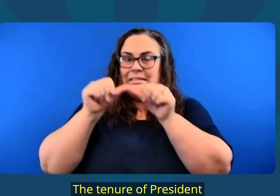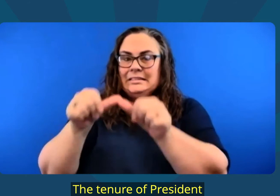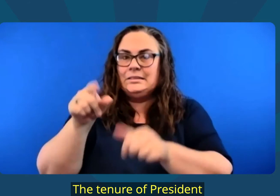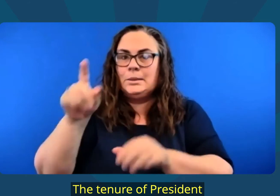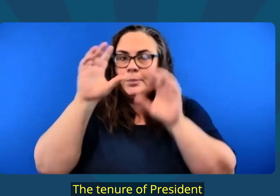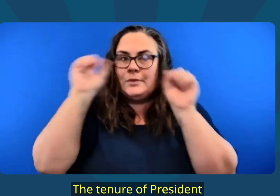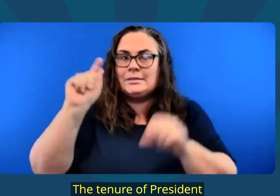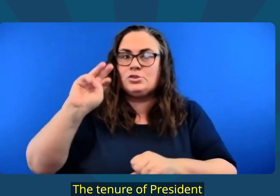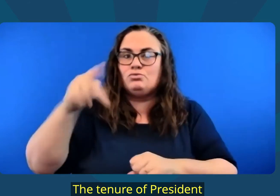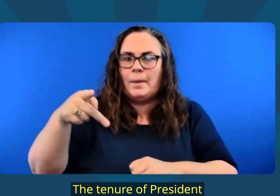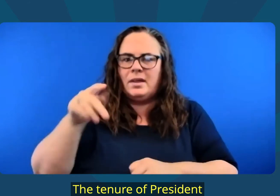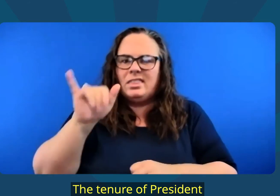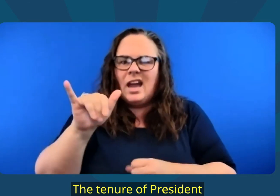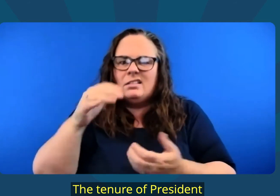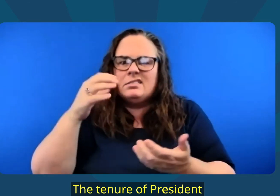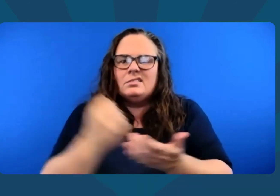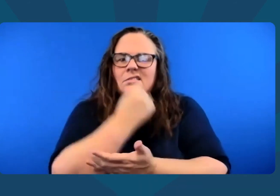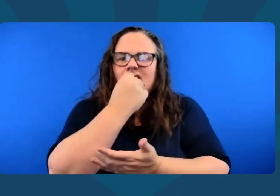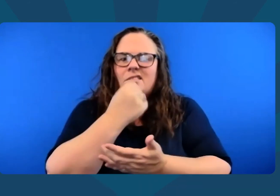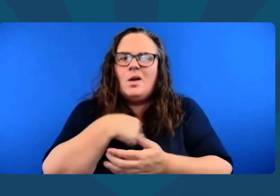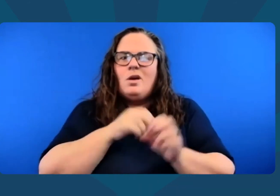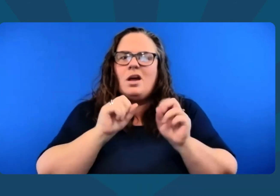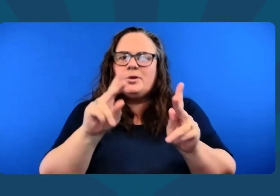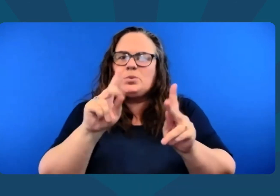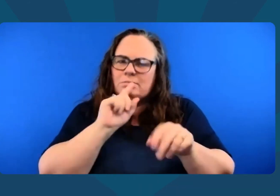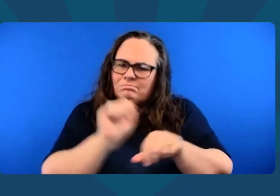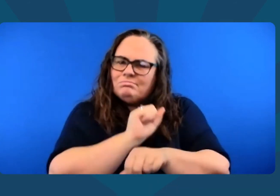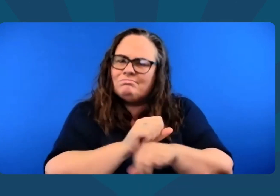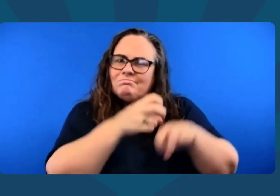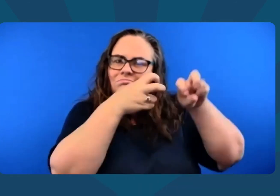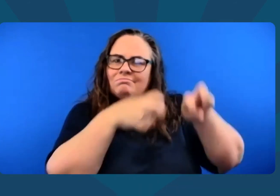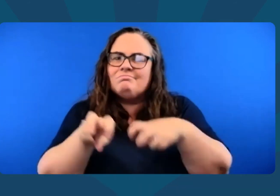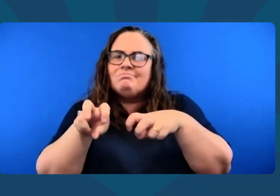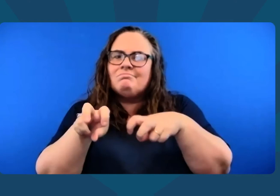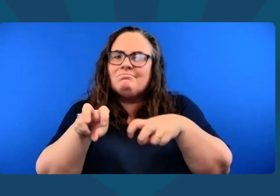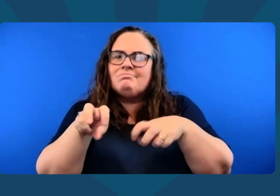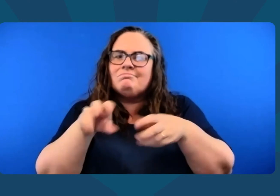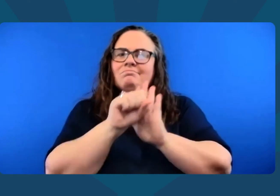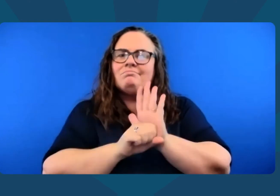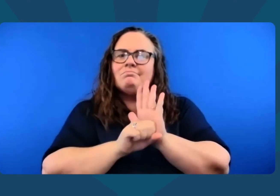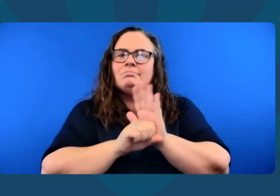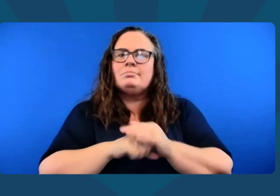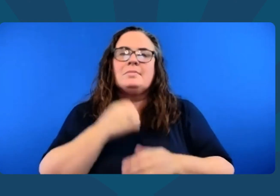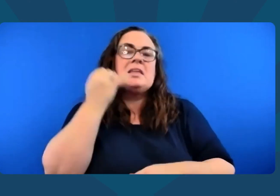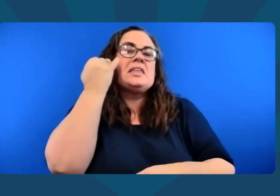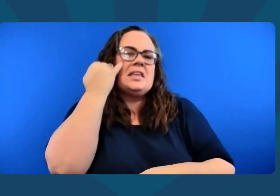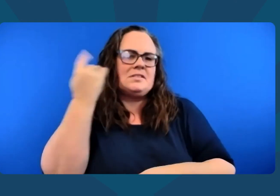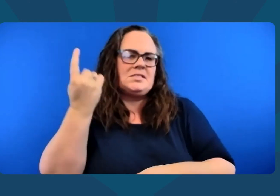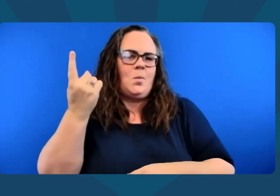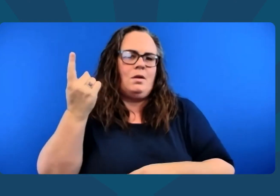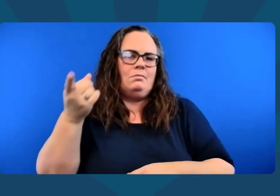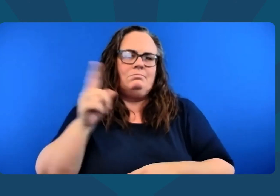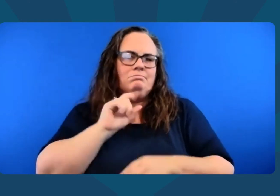The tenure of President Trump is our chance to make this happen if someone introduces the appropriate legislation.